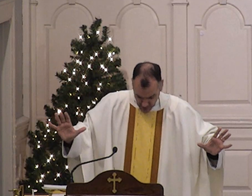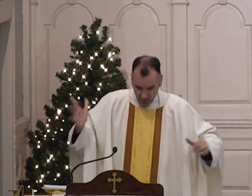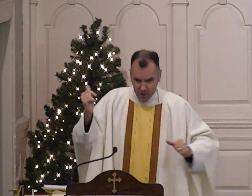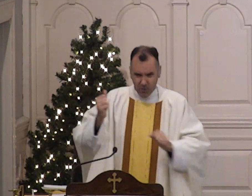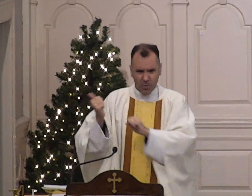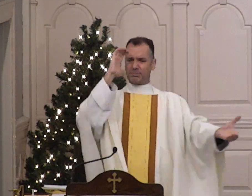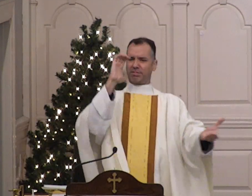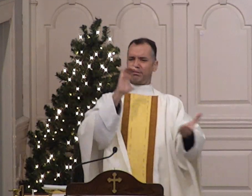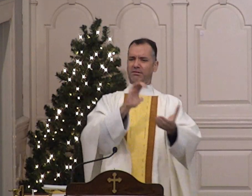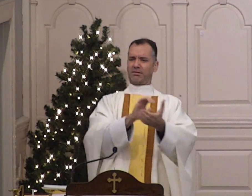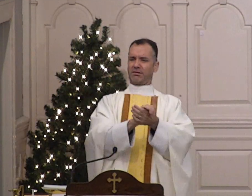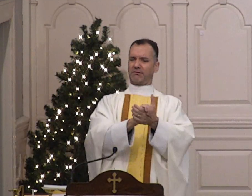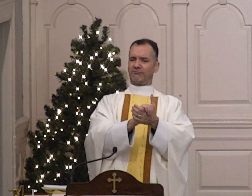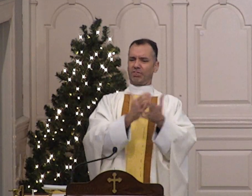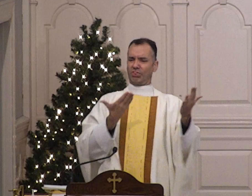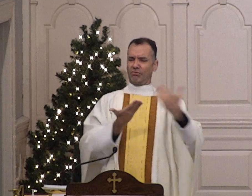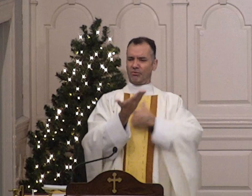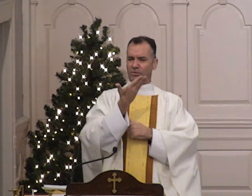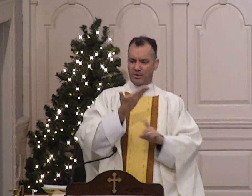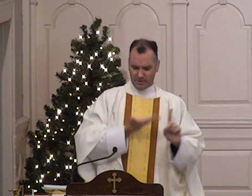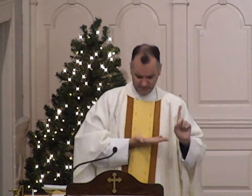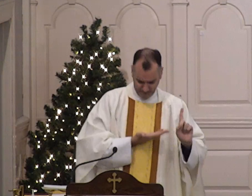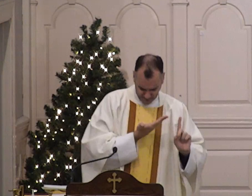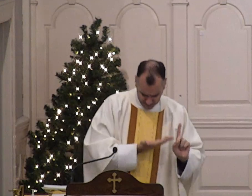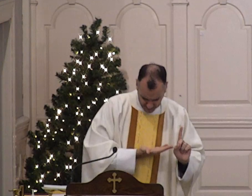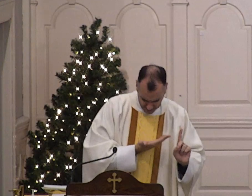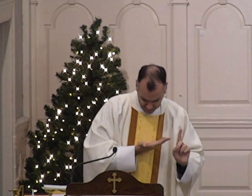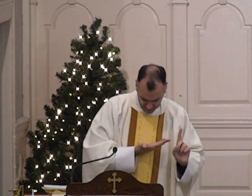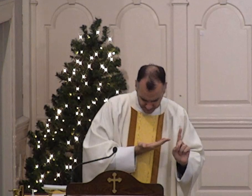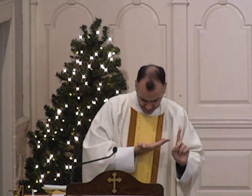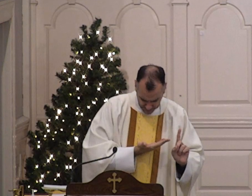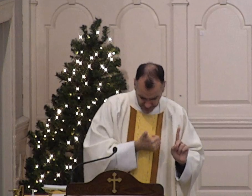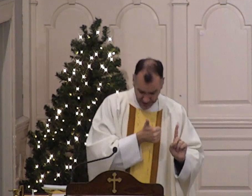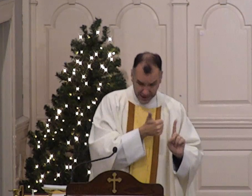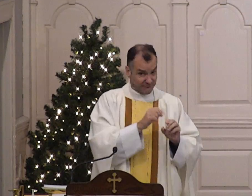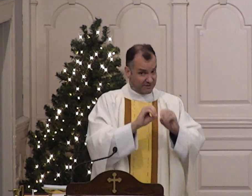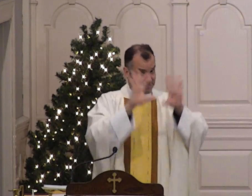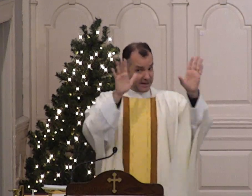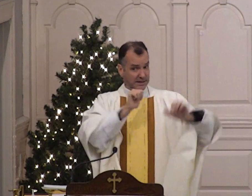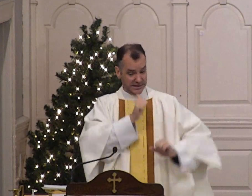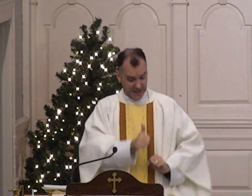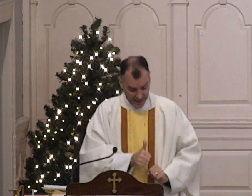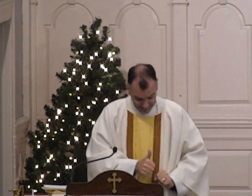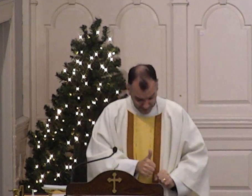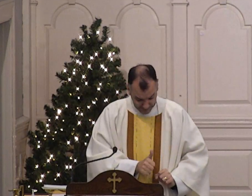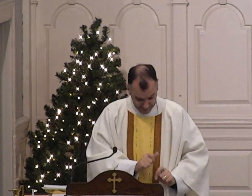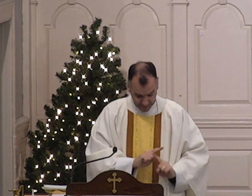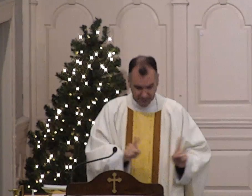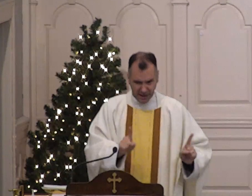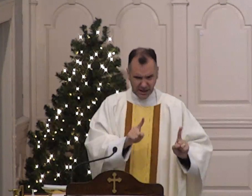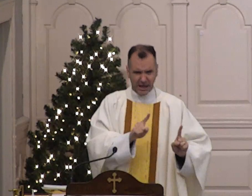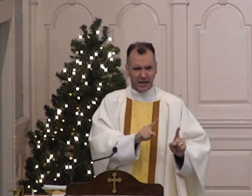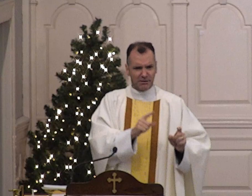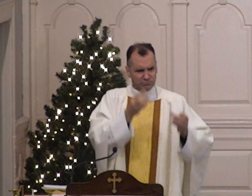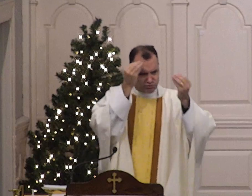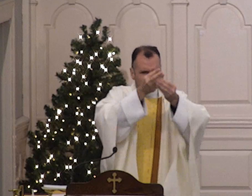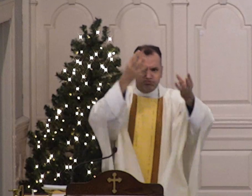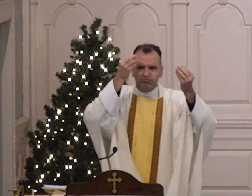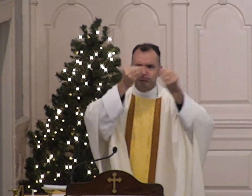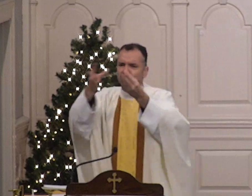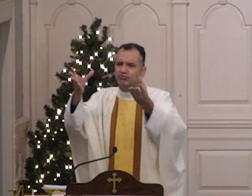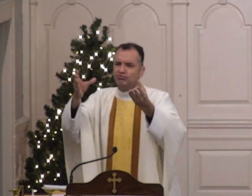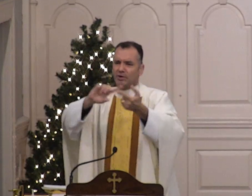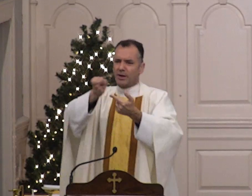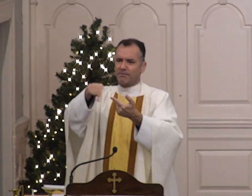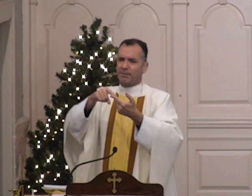so that all might believe through him. He was not the light, but he came to